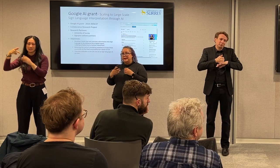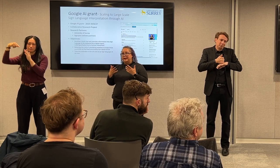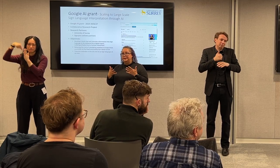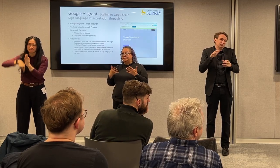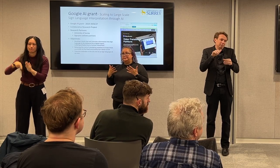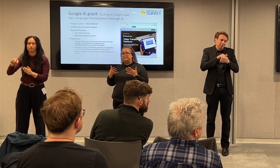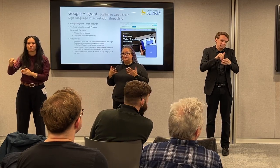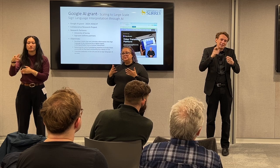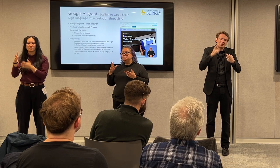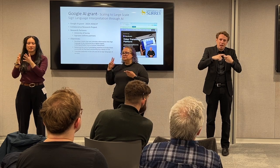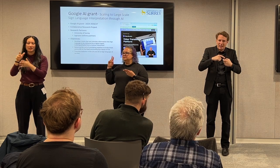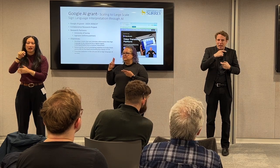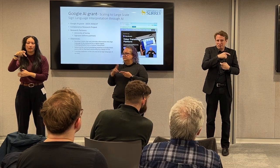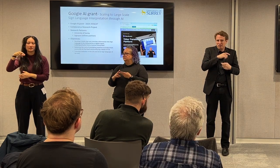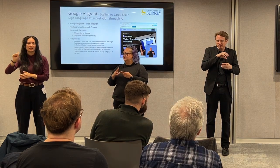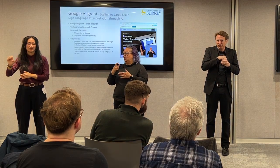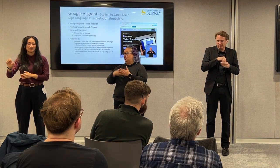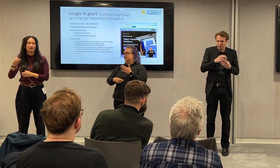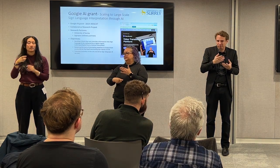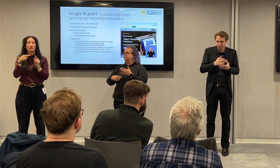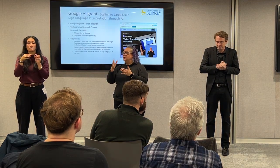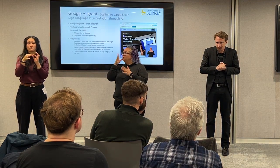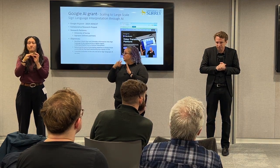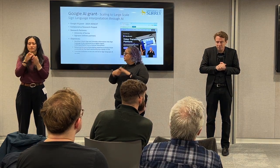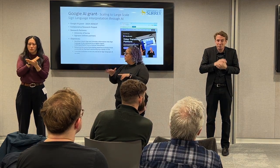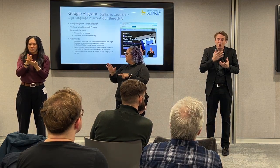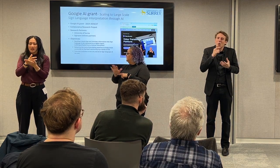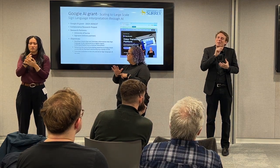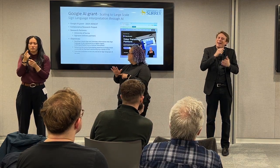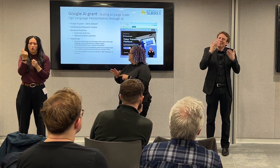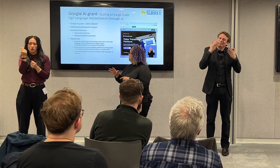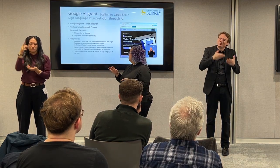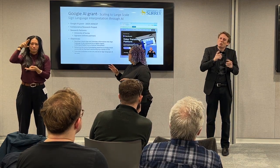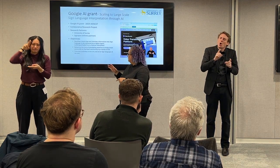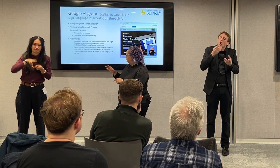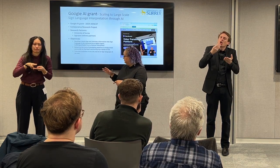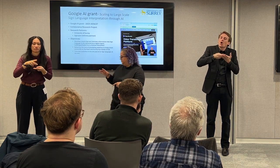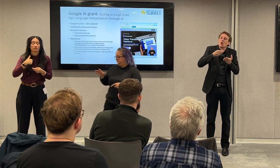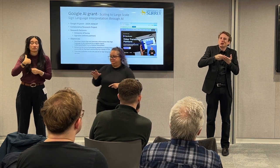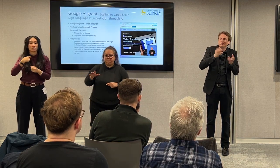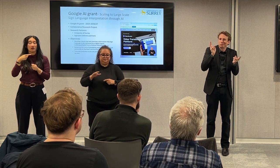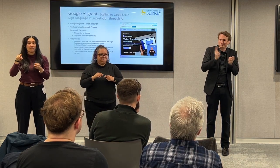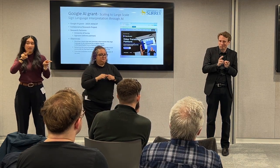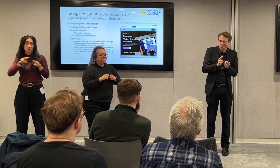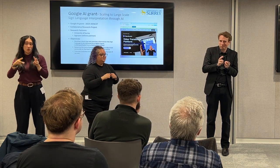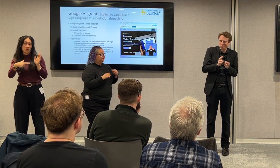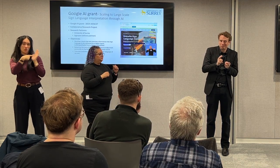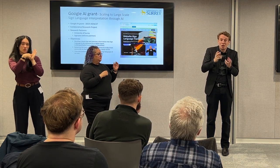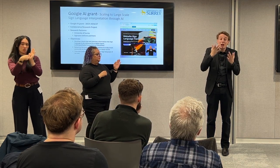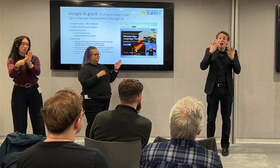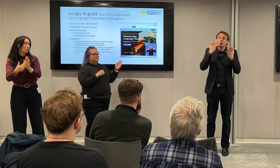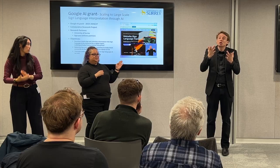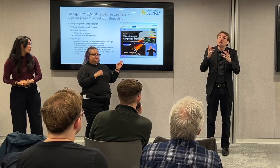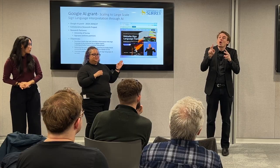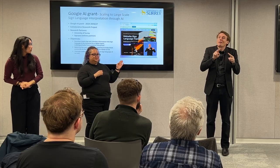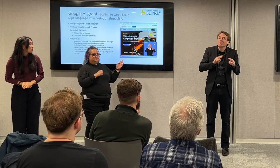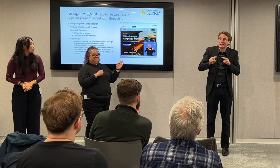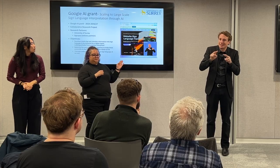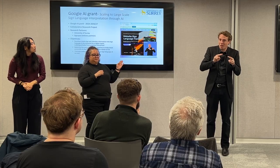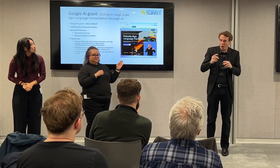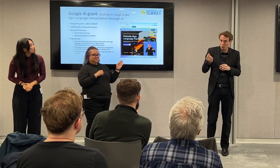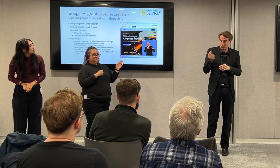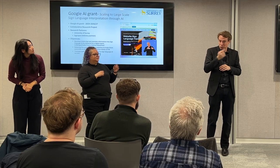bringing the cost down. I'll show this video just because it gives you a sneak peek at